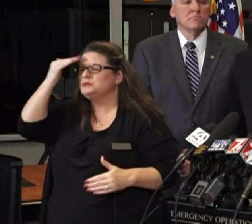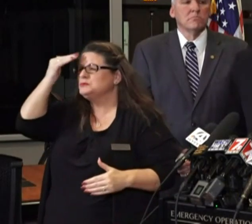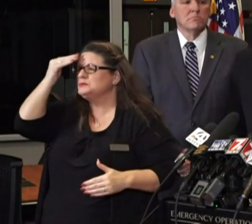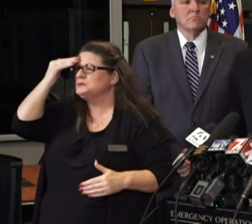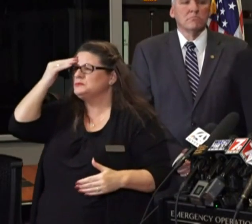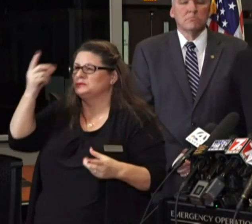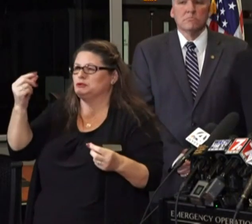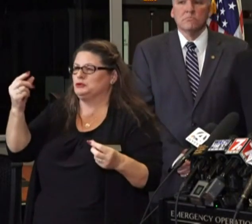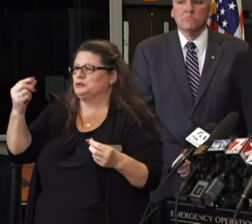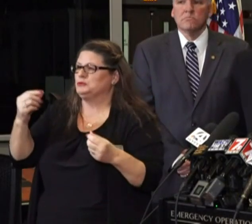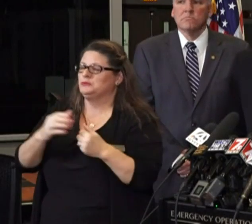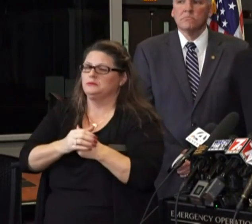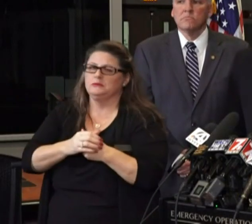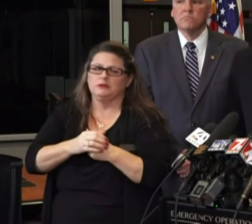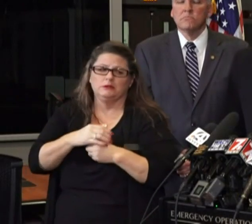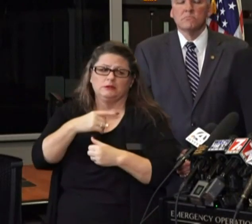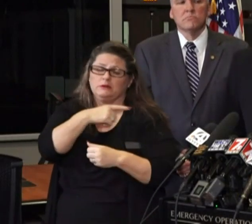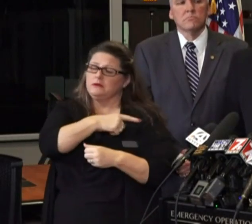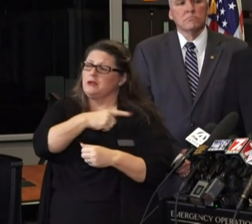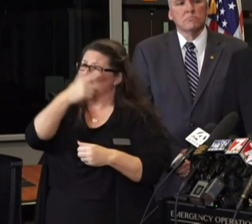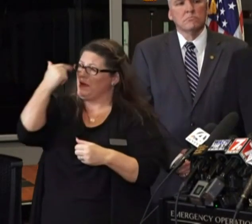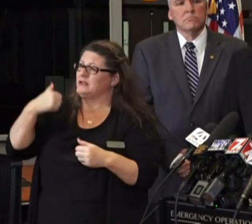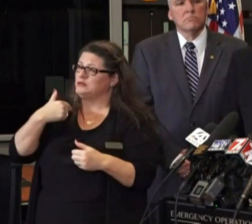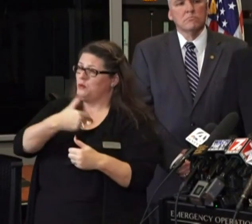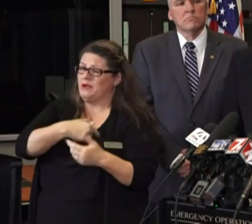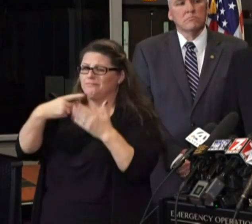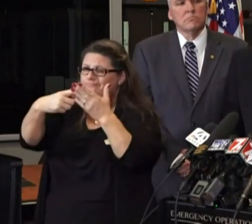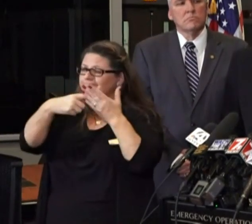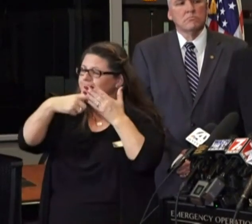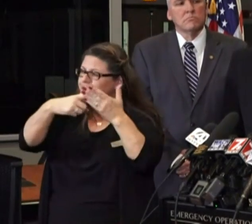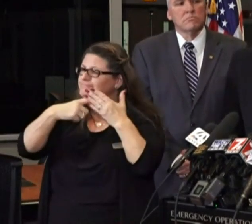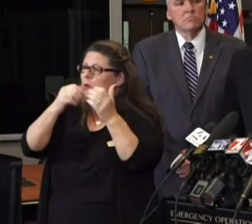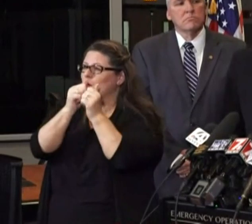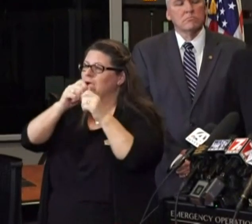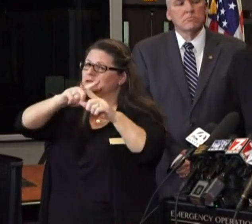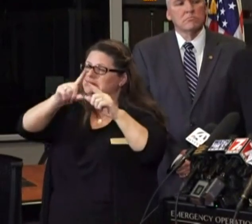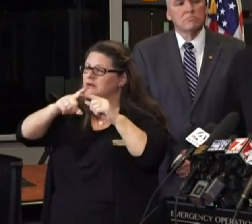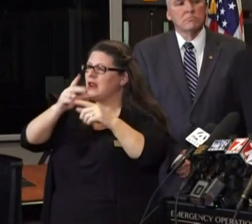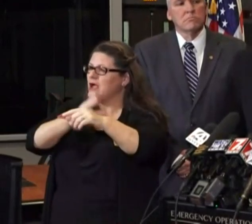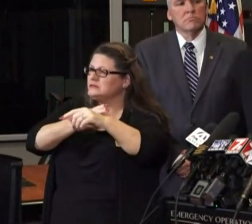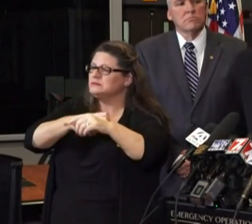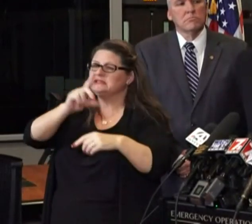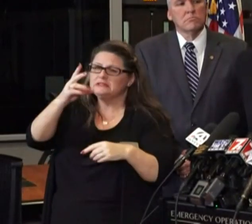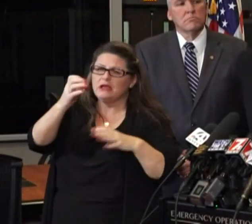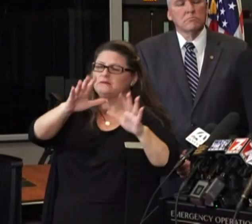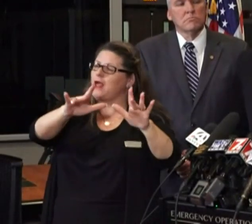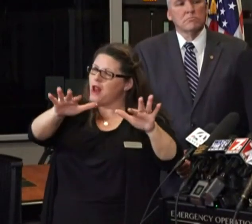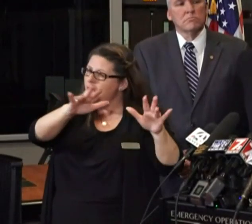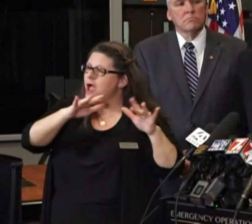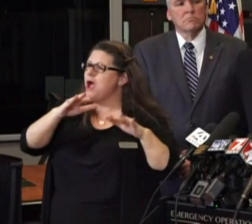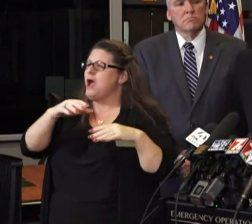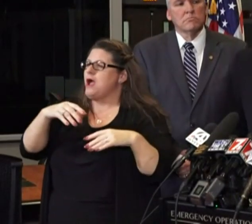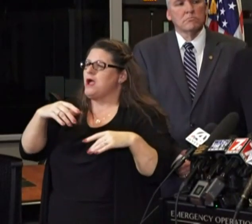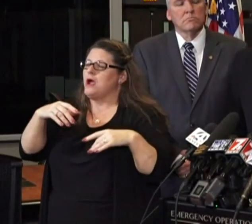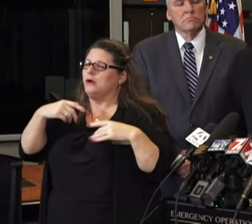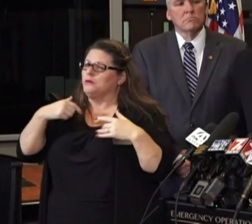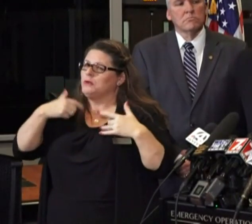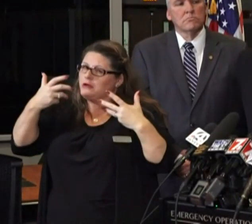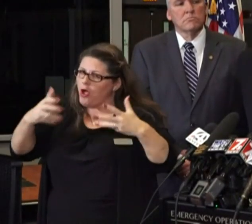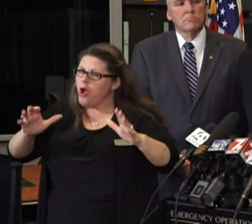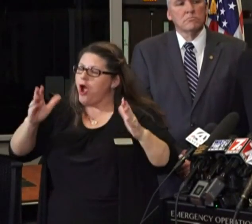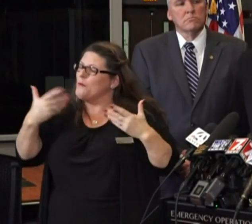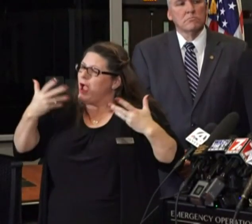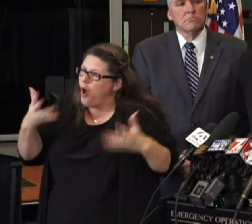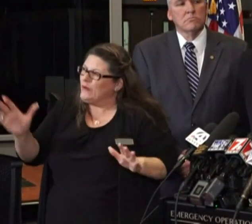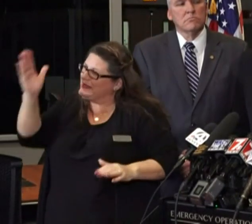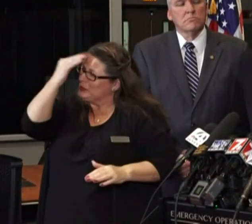the precautions that we've been talking about from the beginning and recommending and are the same things you're hearing from the